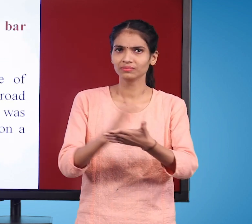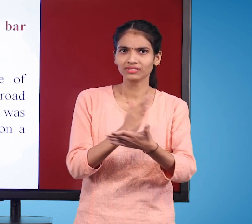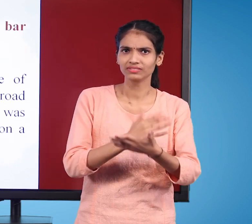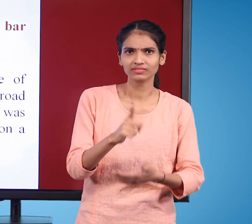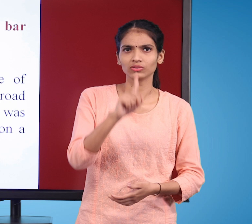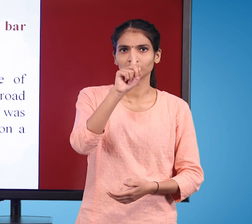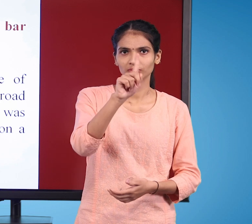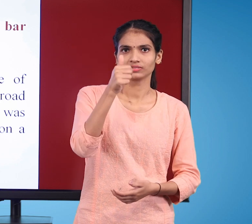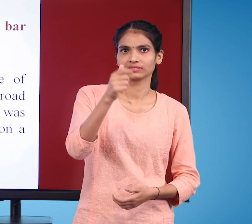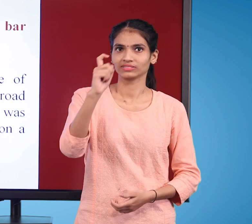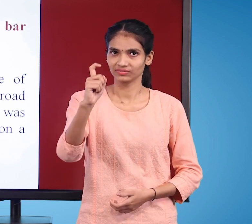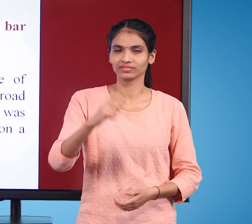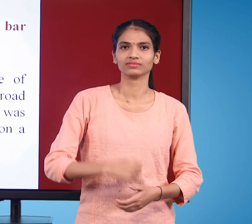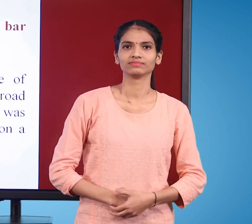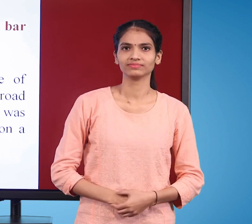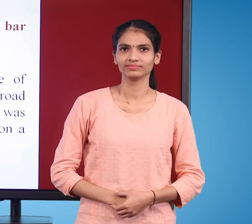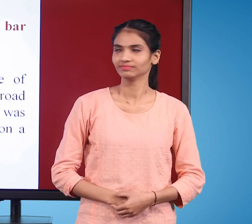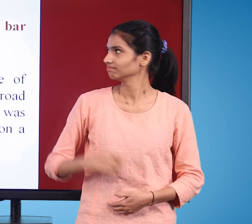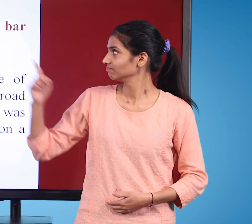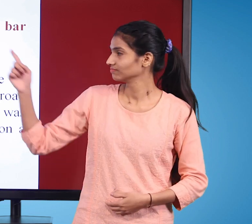Page 197.